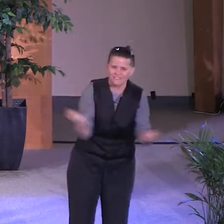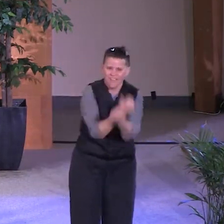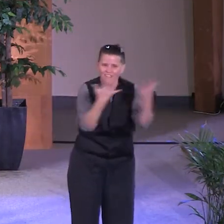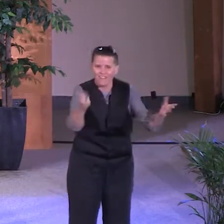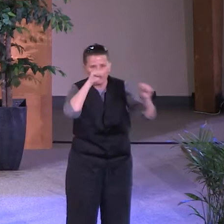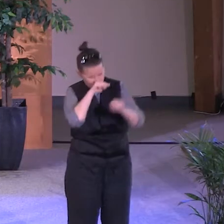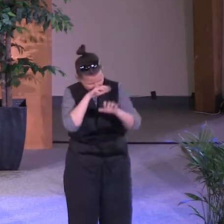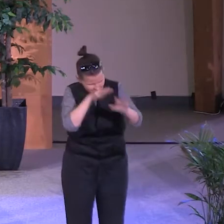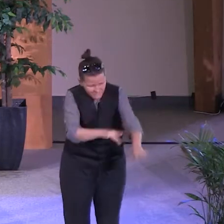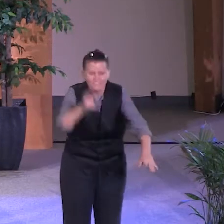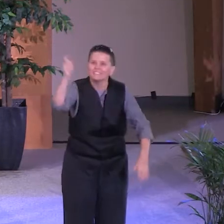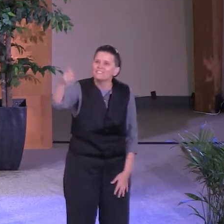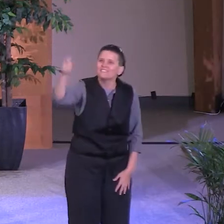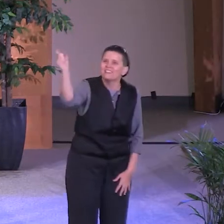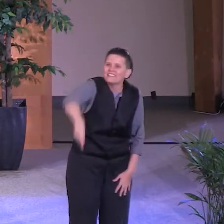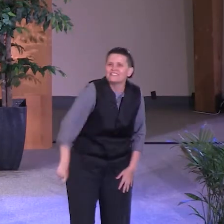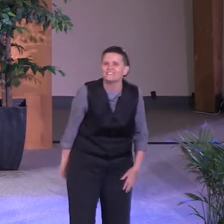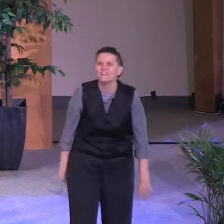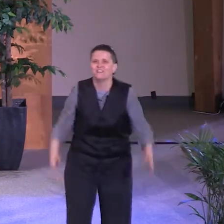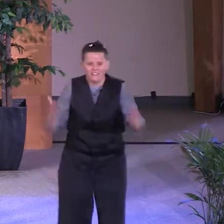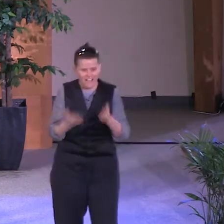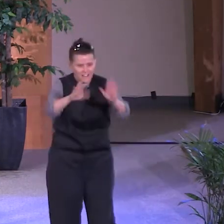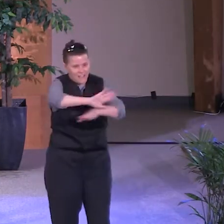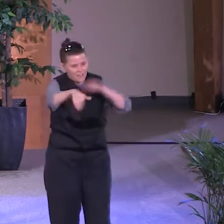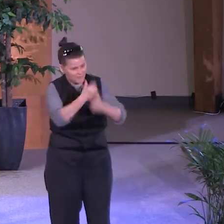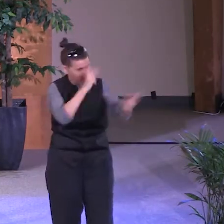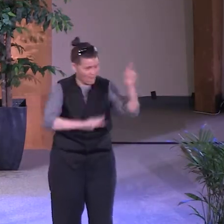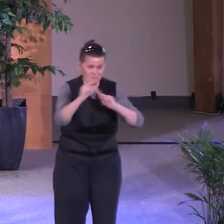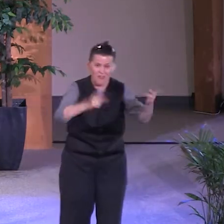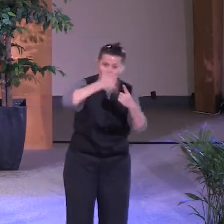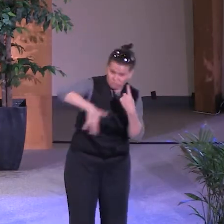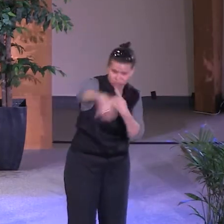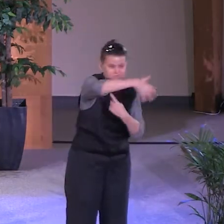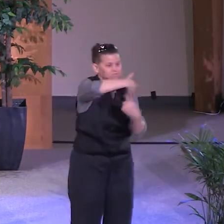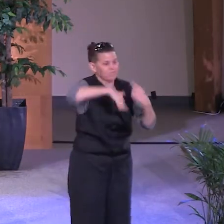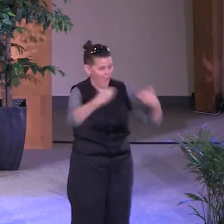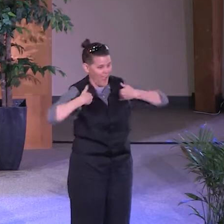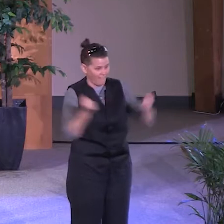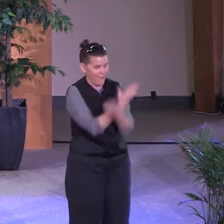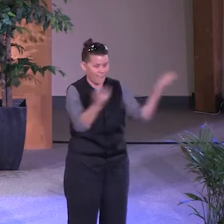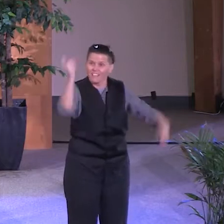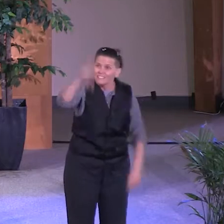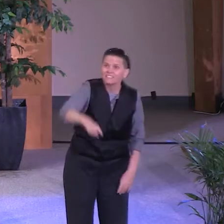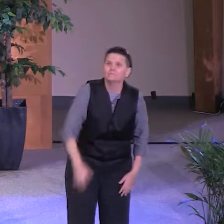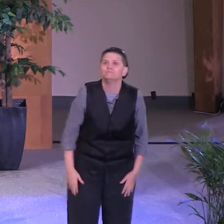all these folks that's with me, God, have everything they need. Let all these folks that's with me, God, have everything they need.